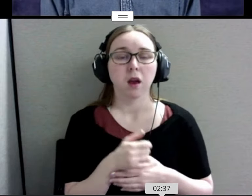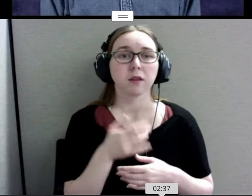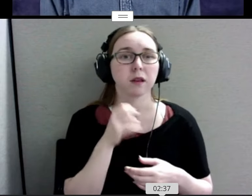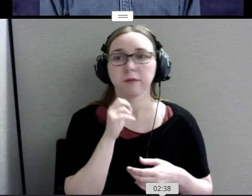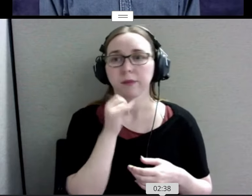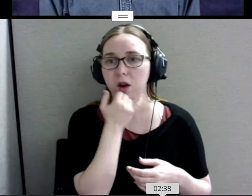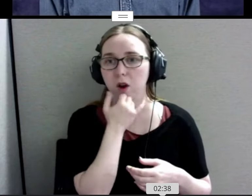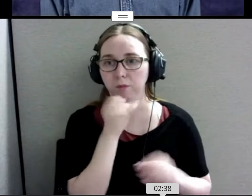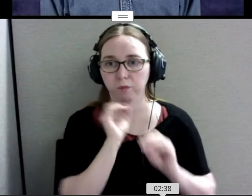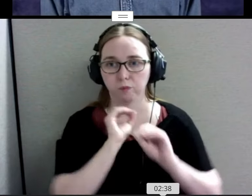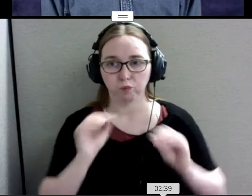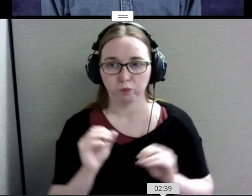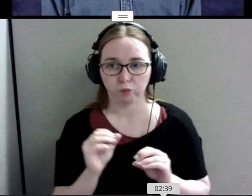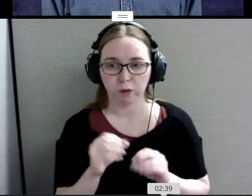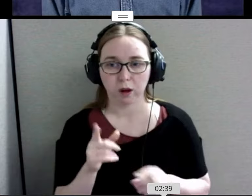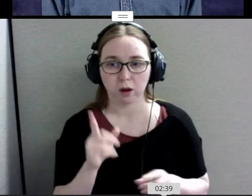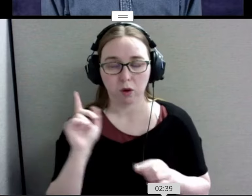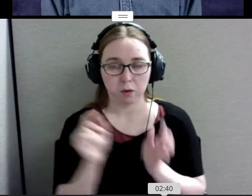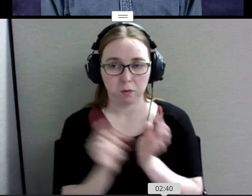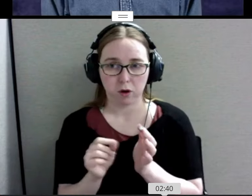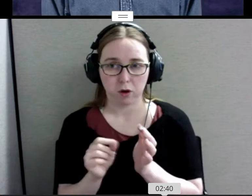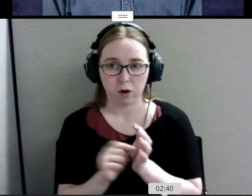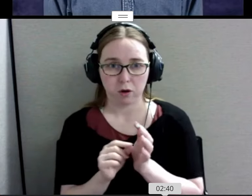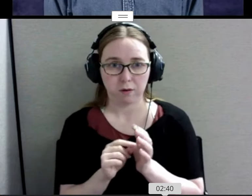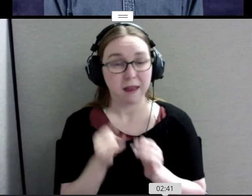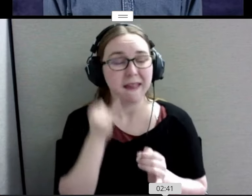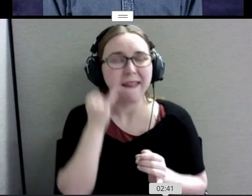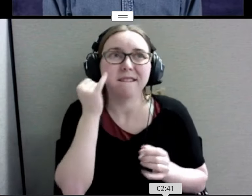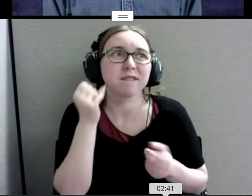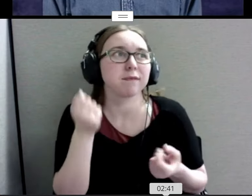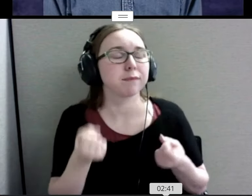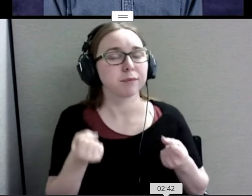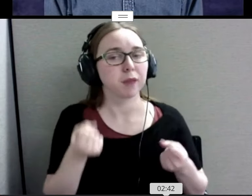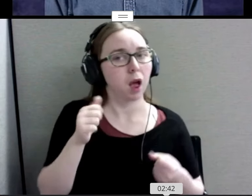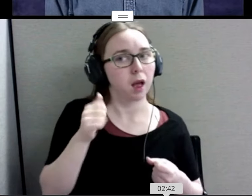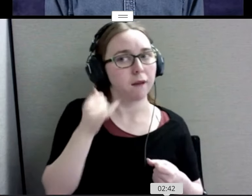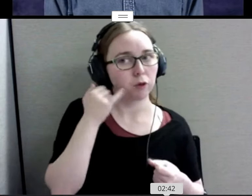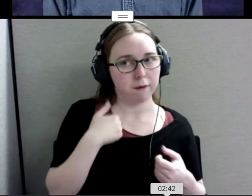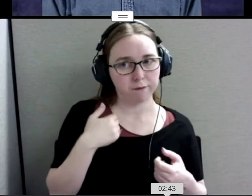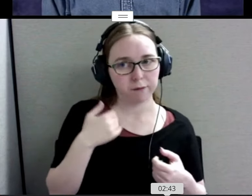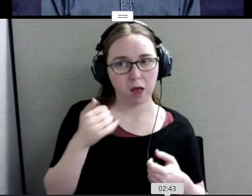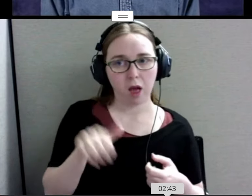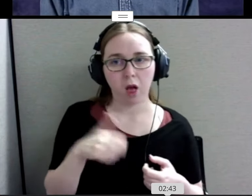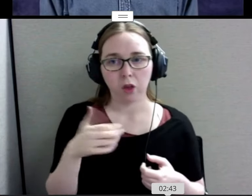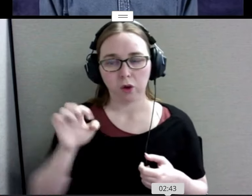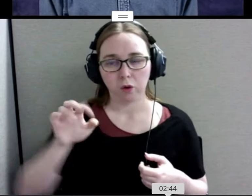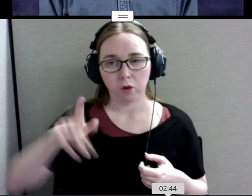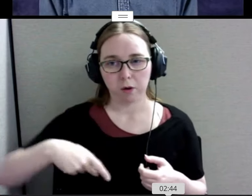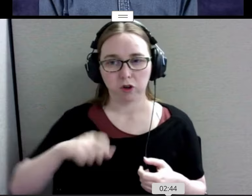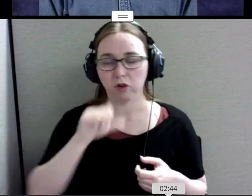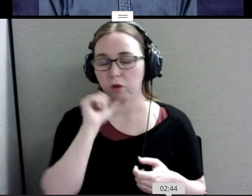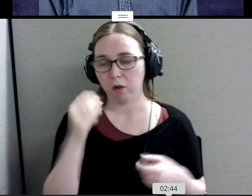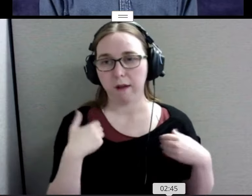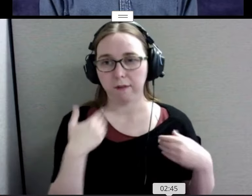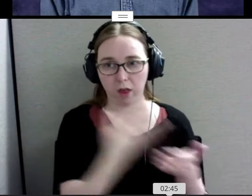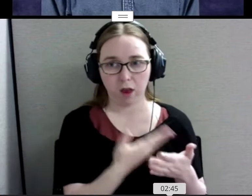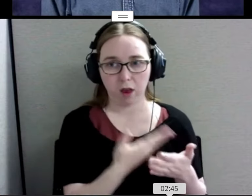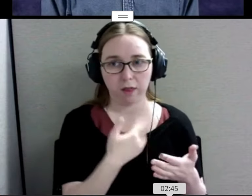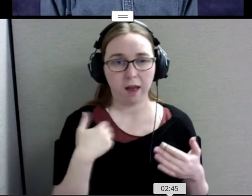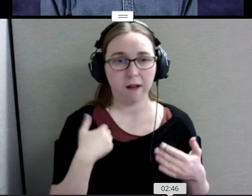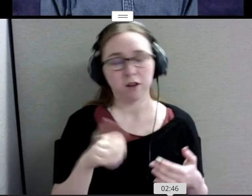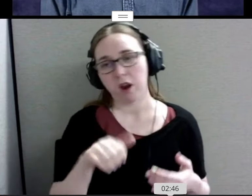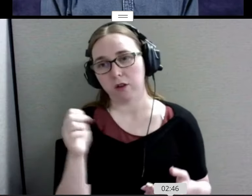error. Then you go to the printer, if that's where you do it. Some corporations now do not actually print their checks in their own place of business. They'll often have